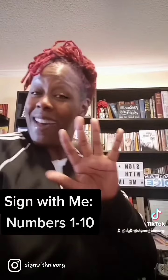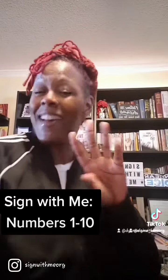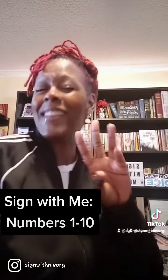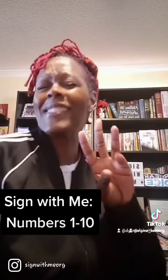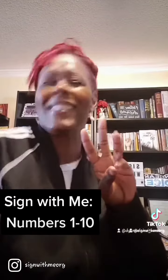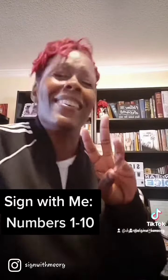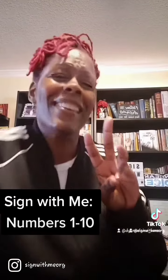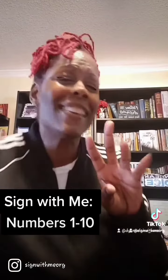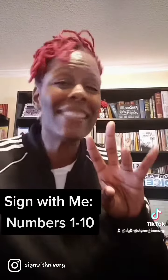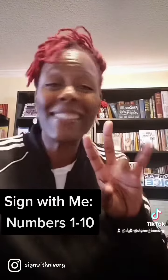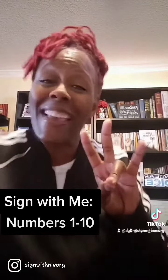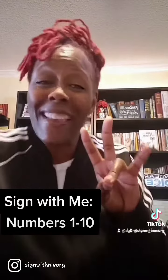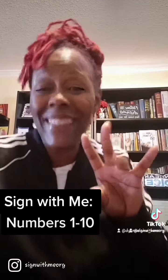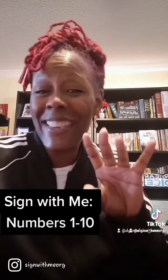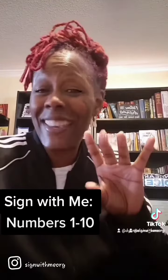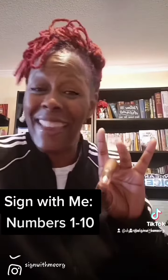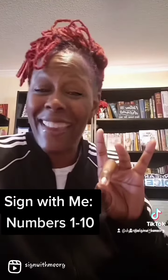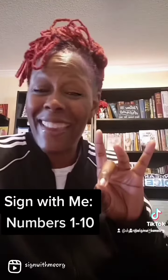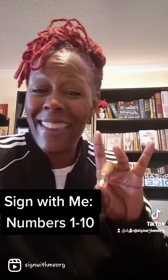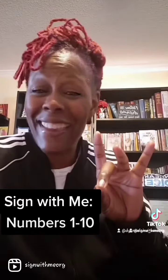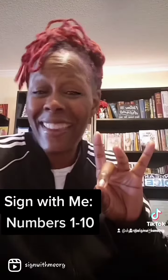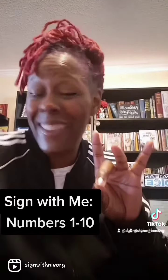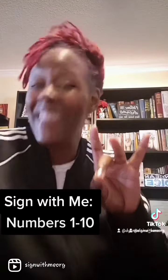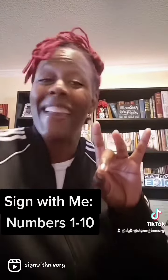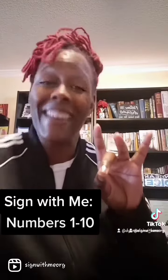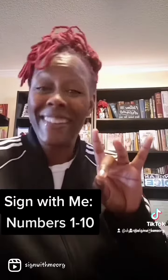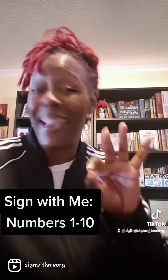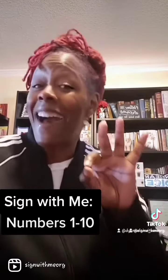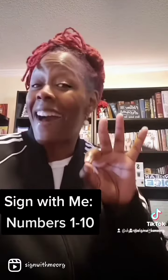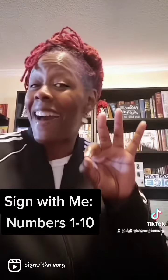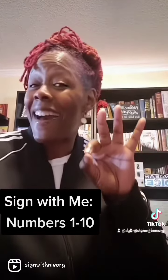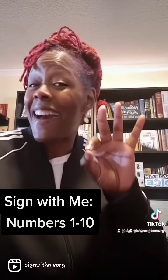five eight nine